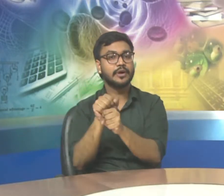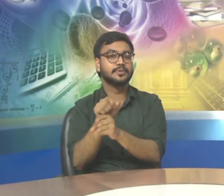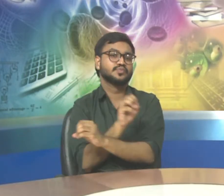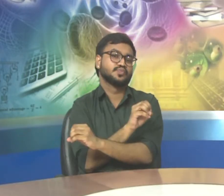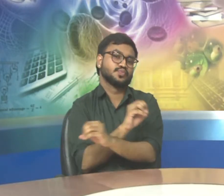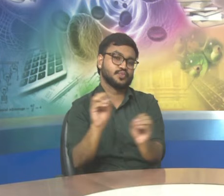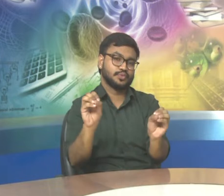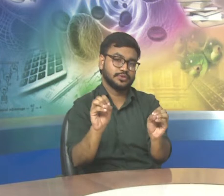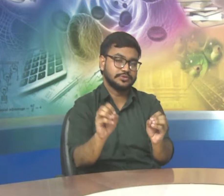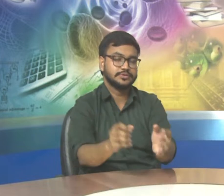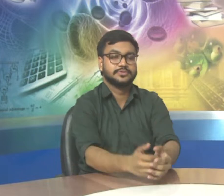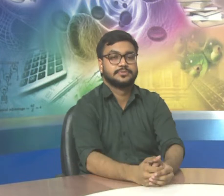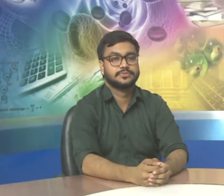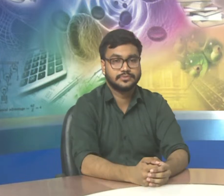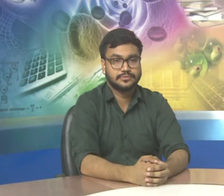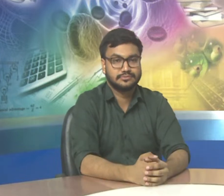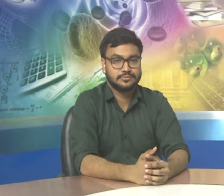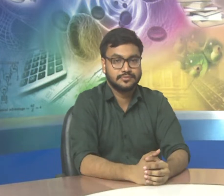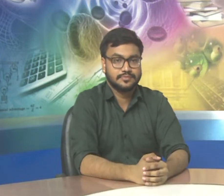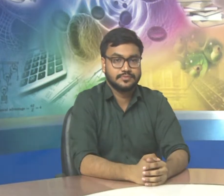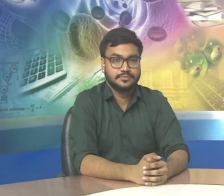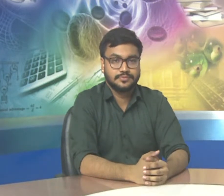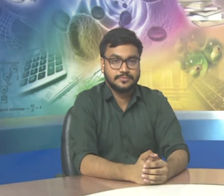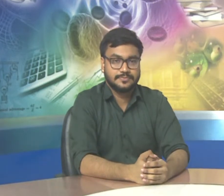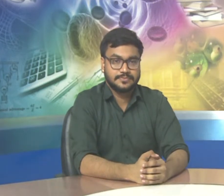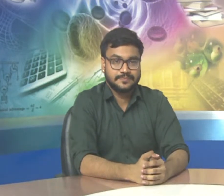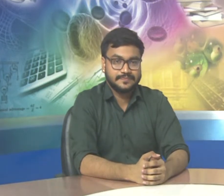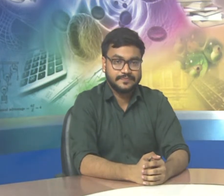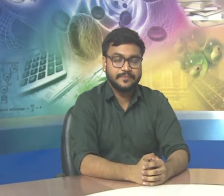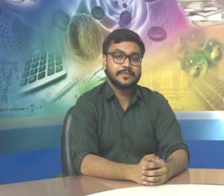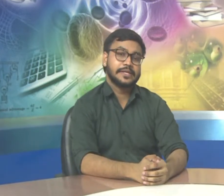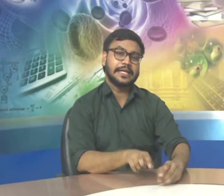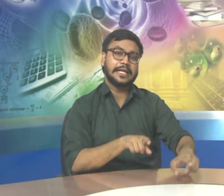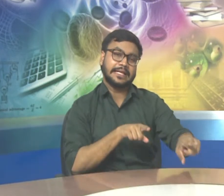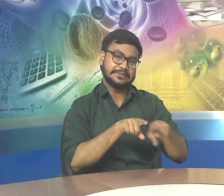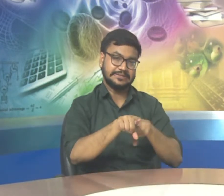moves horizontally, so there is no work.